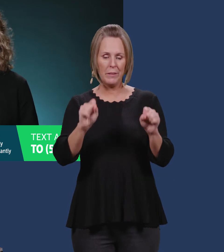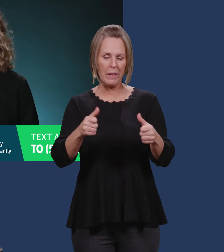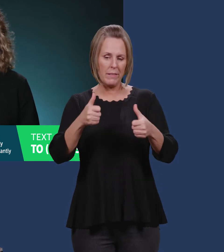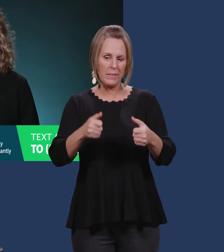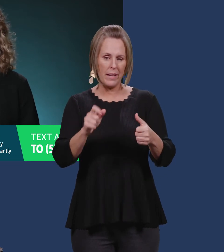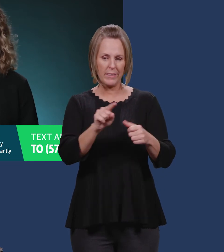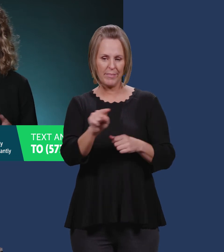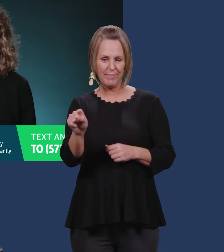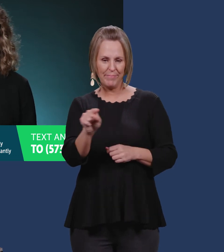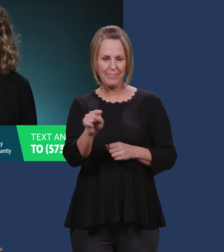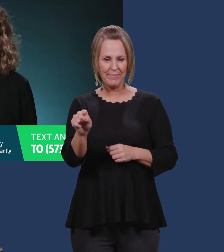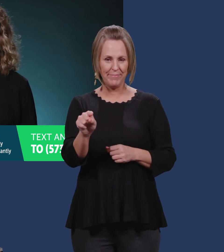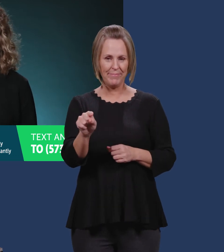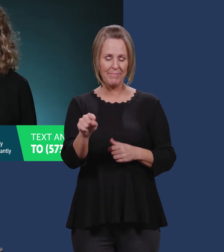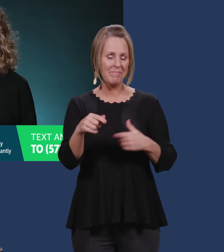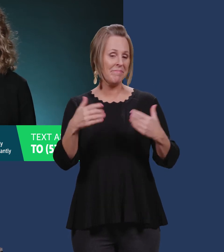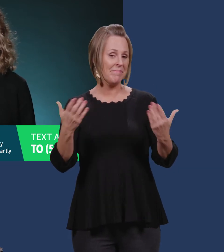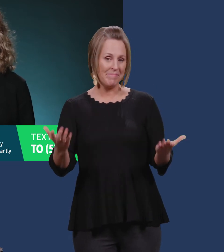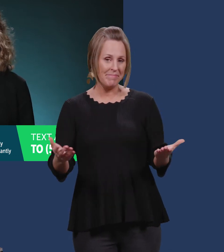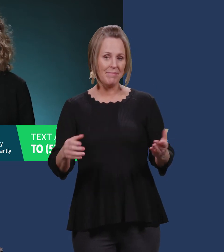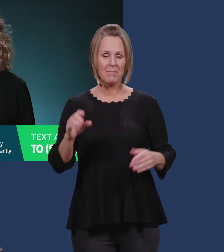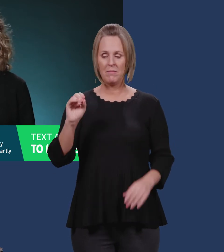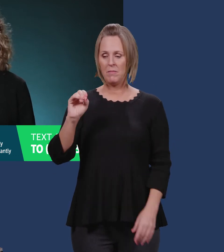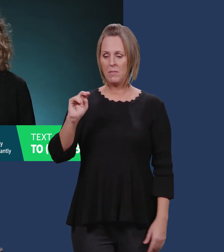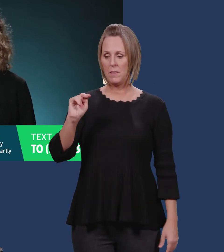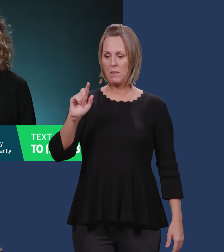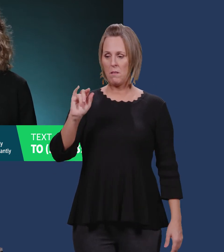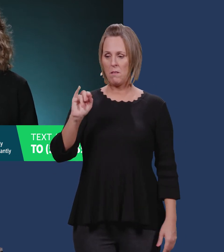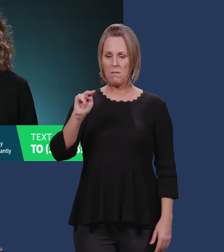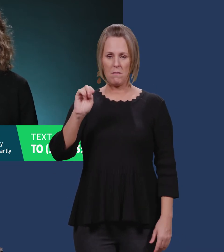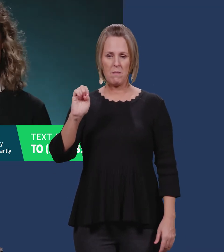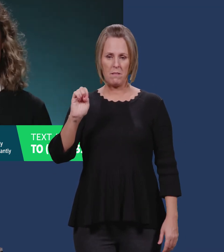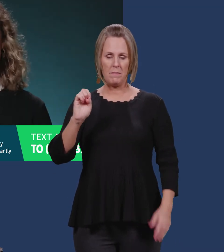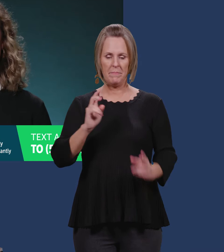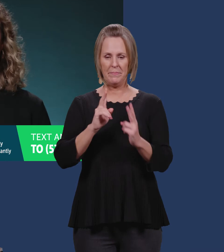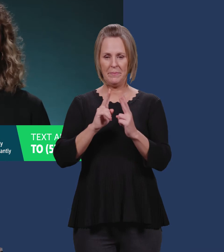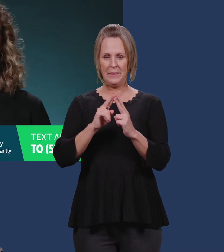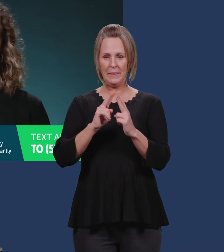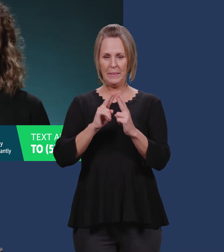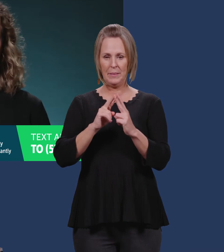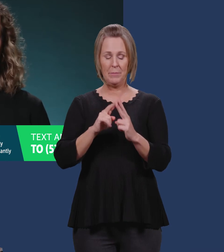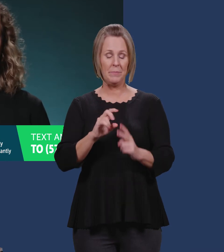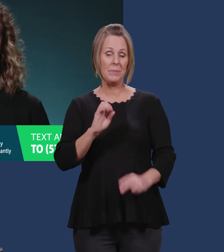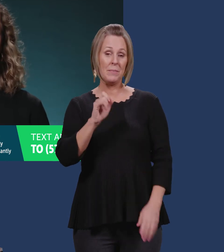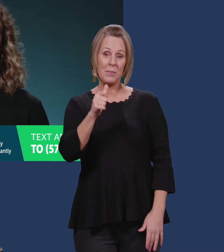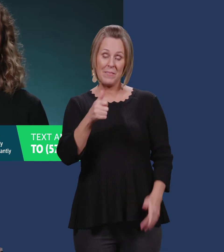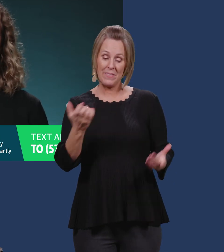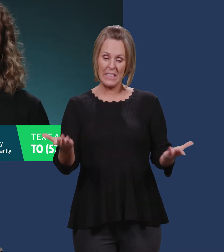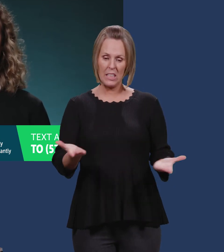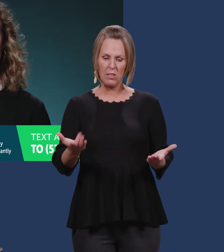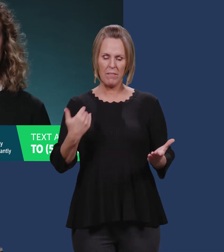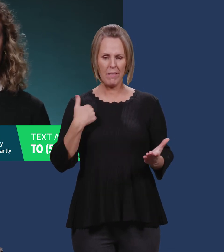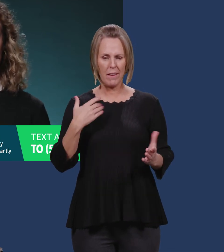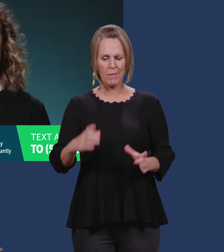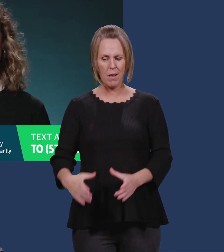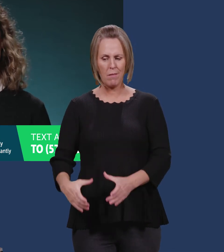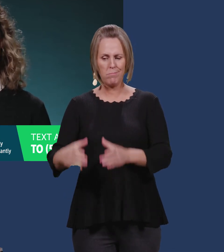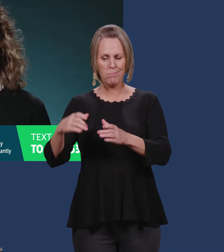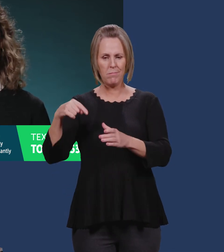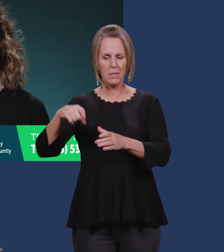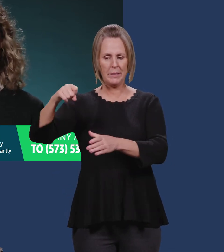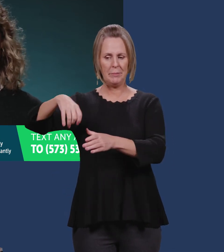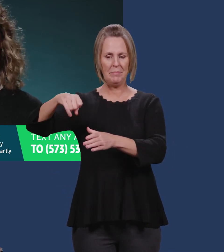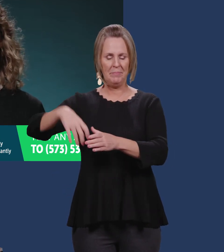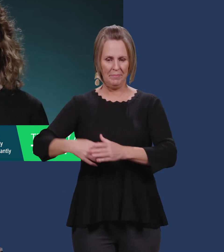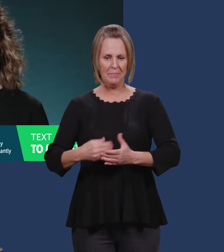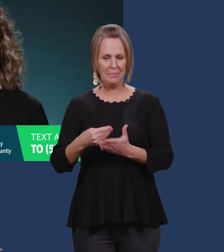screen. Or you can also safely give online at thecrossingchurch.com. If you're here in person today, we have offering towers as you